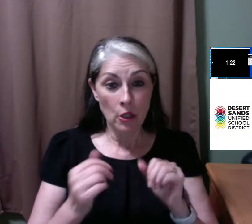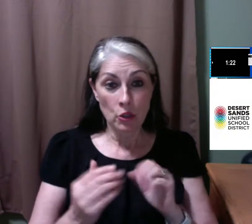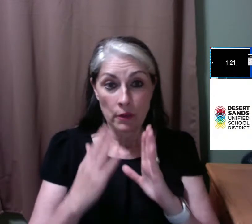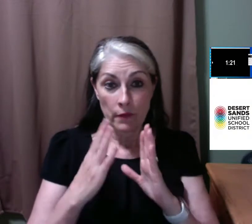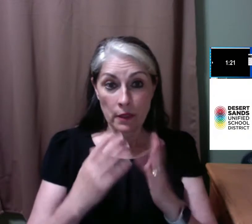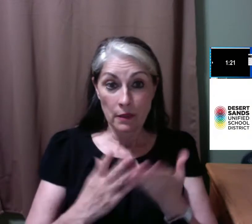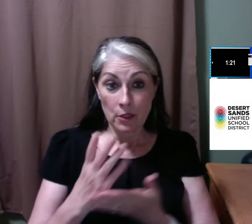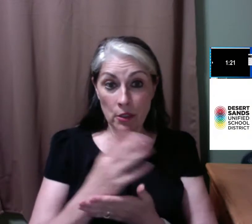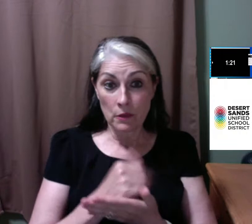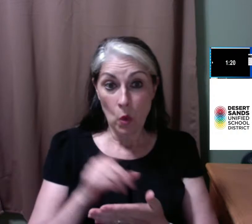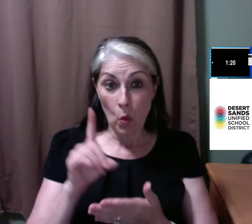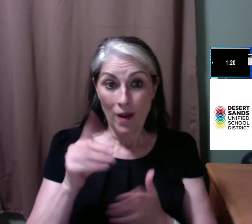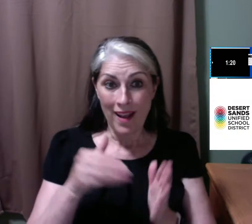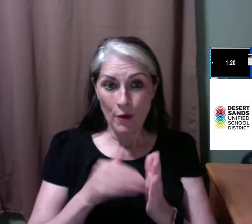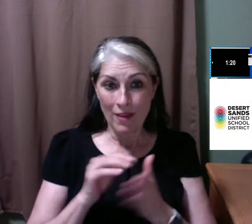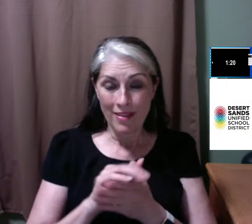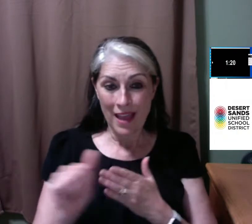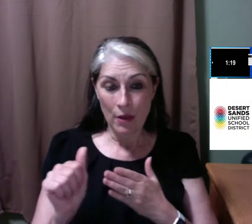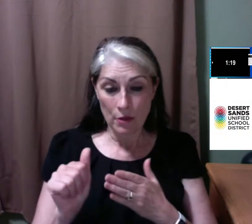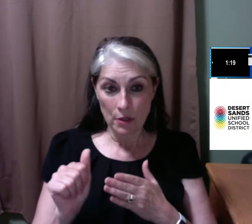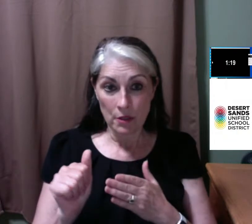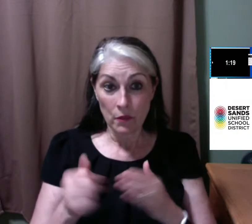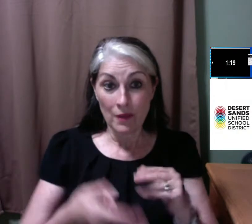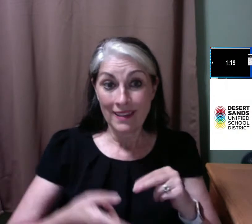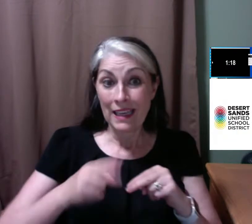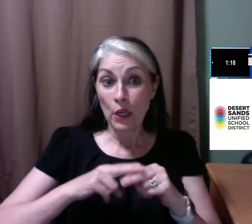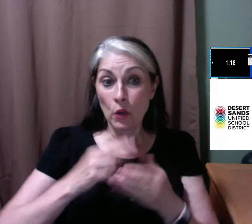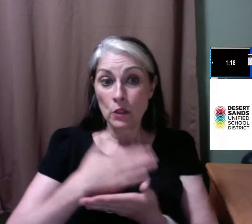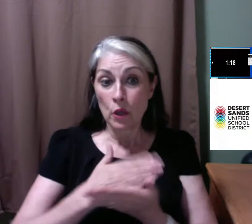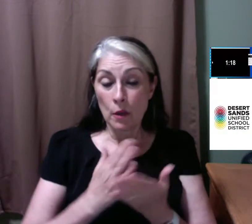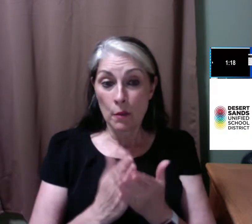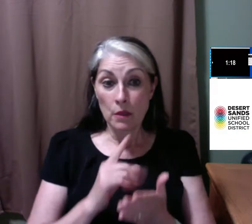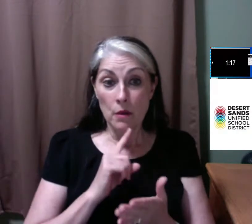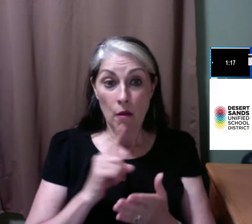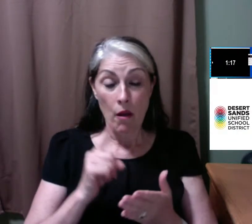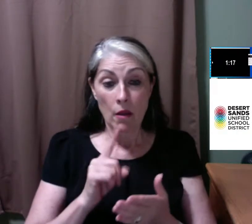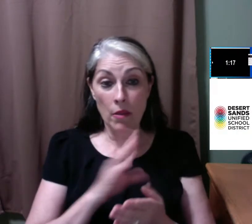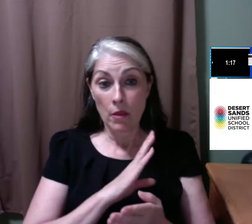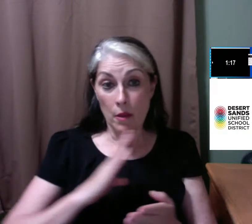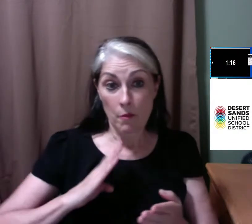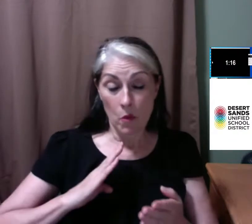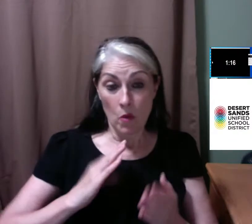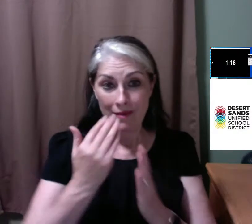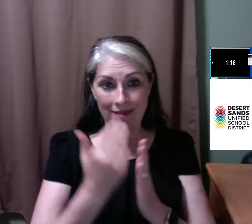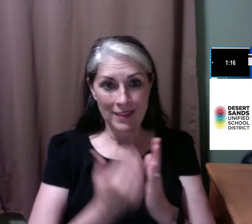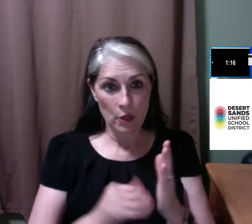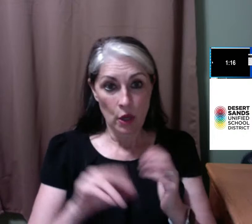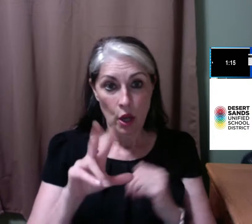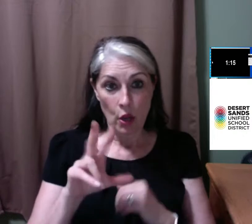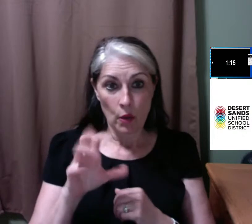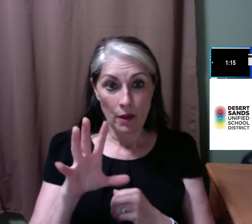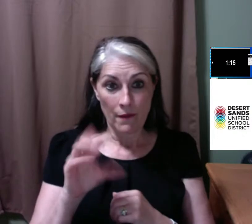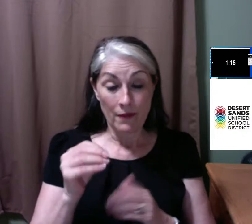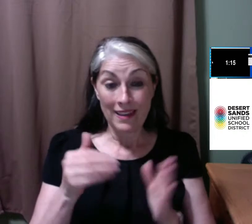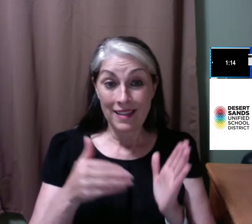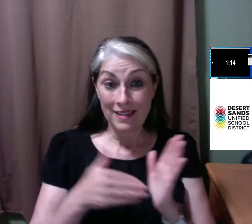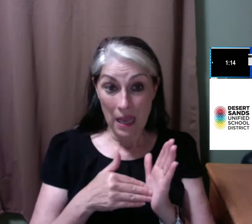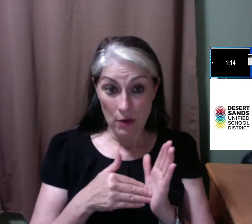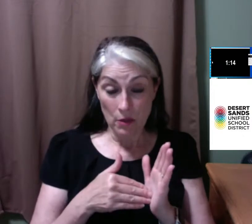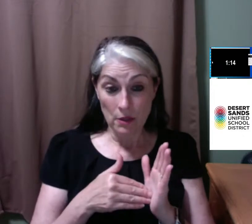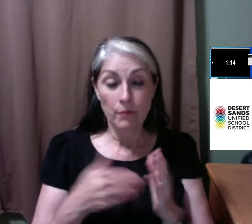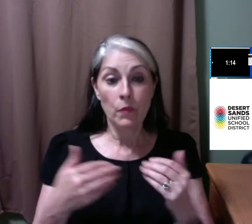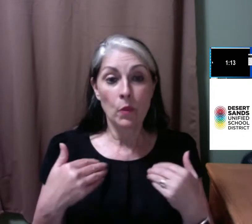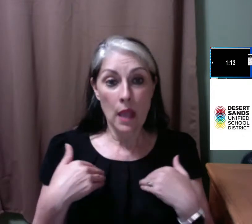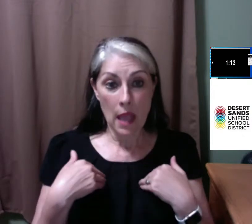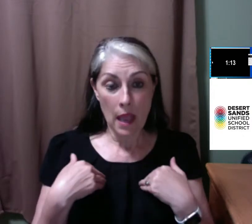collected $100,000. We had to increase our budget, which is actually on the board meeting agenda tonight, to $350,000. We